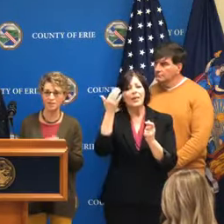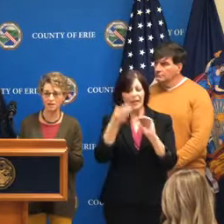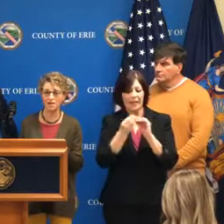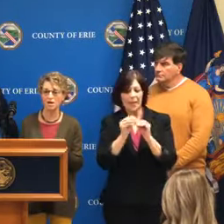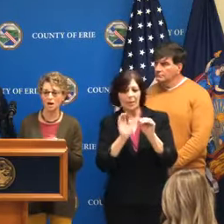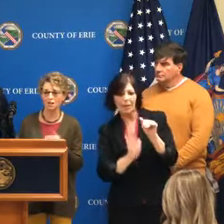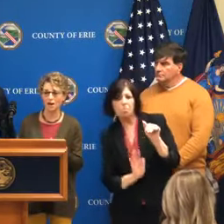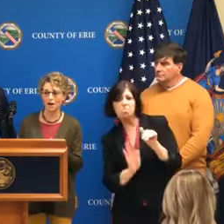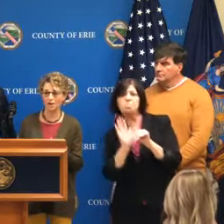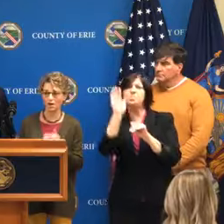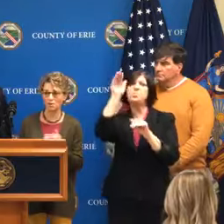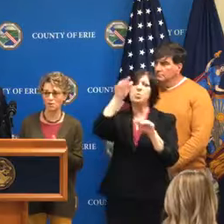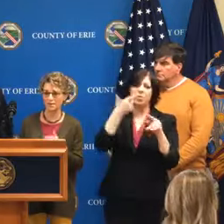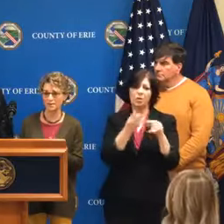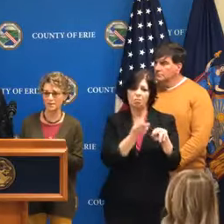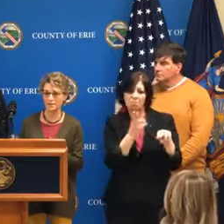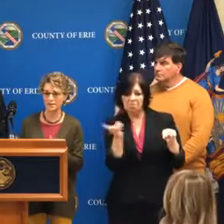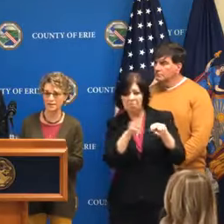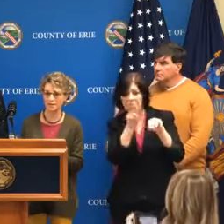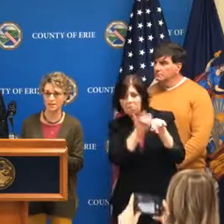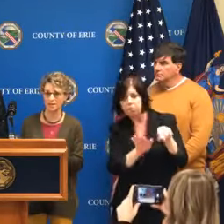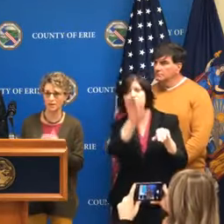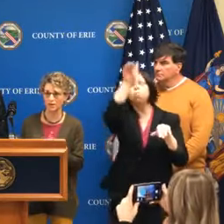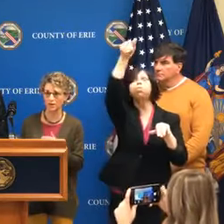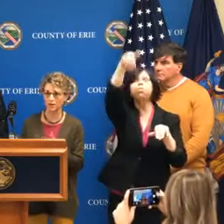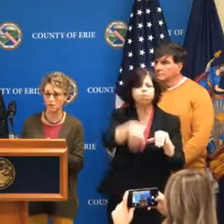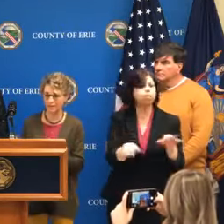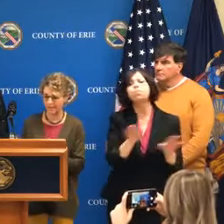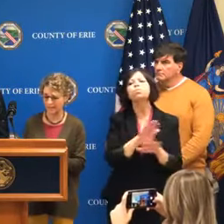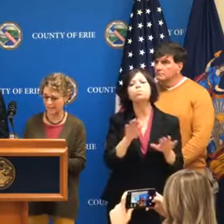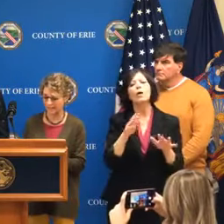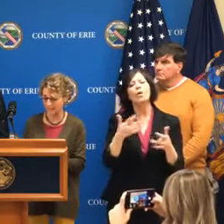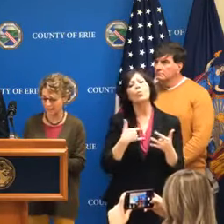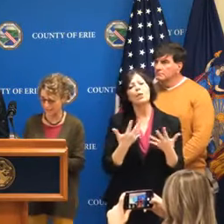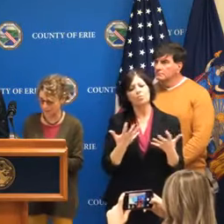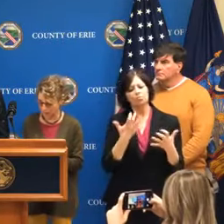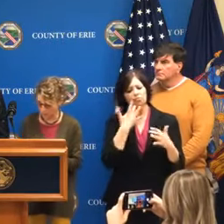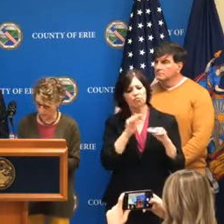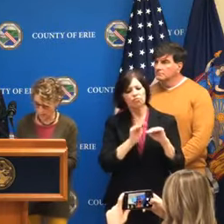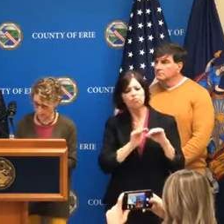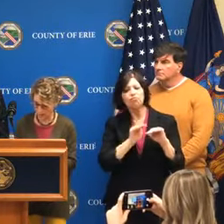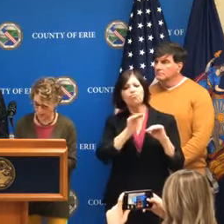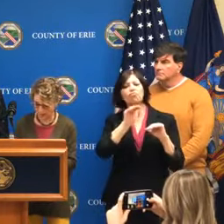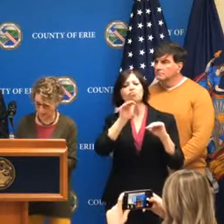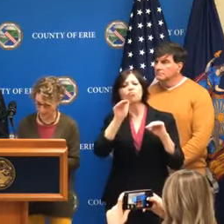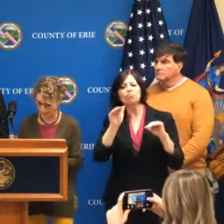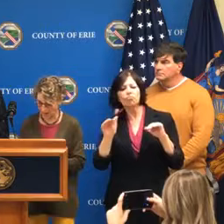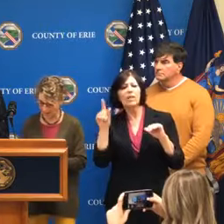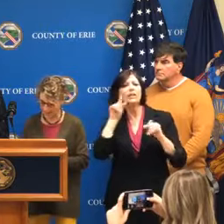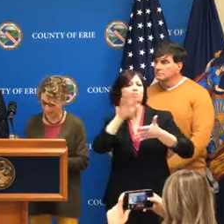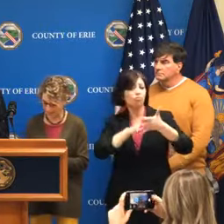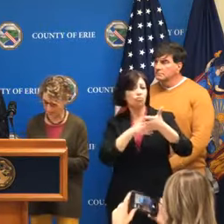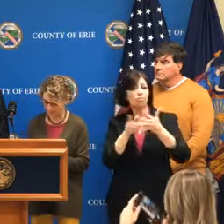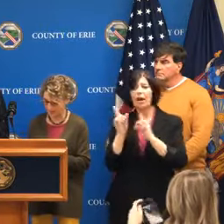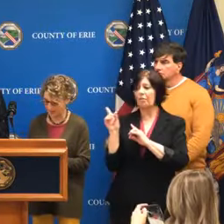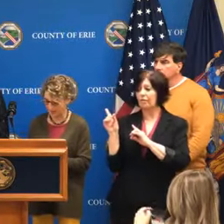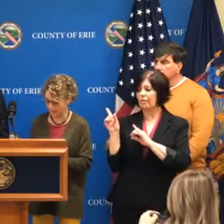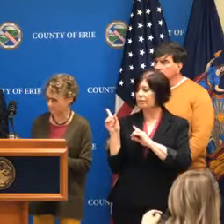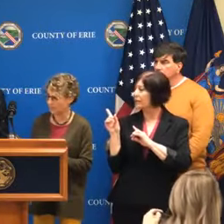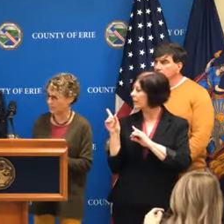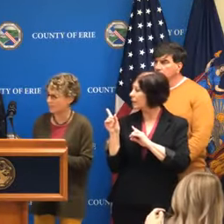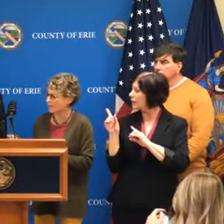the peak of our what we expect to see with the number of COVID-19 cases. So this is a graph that